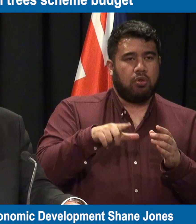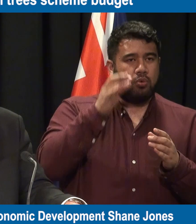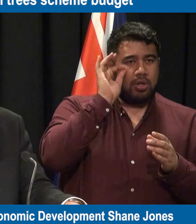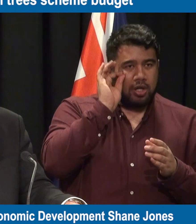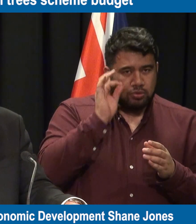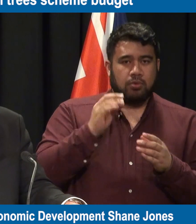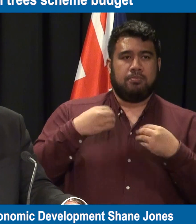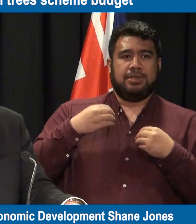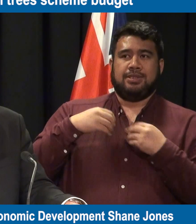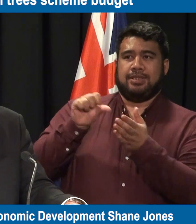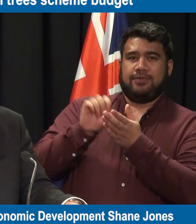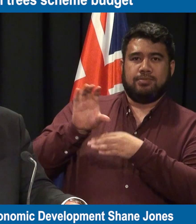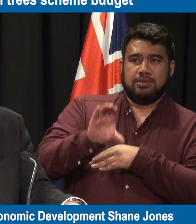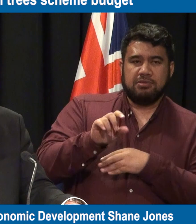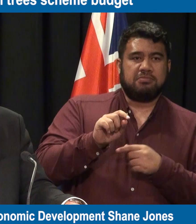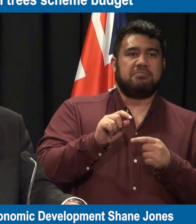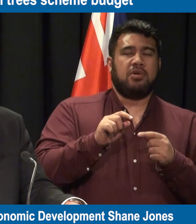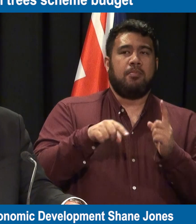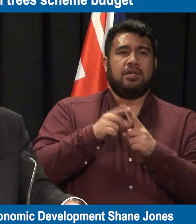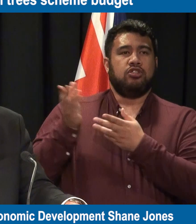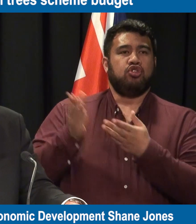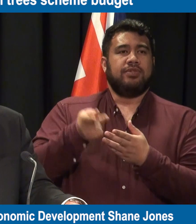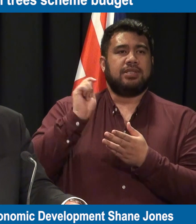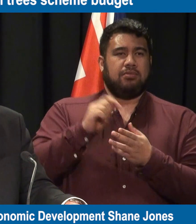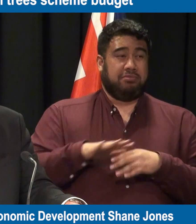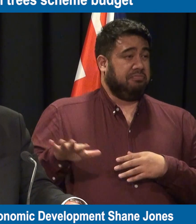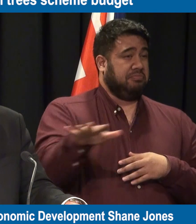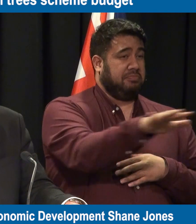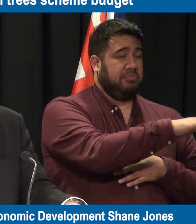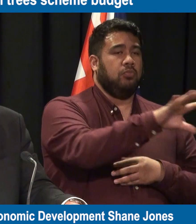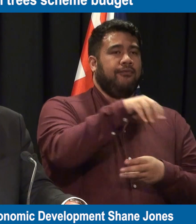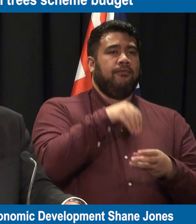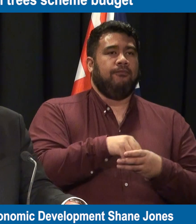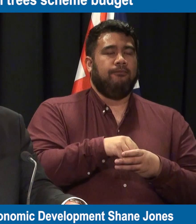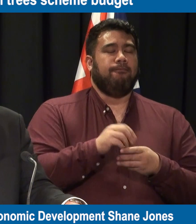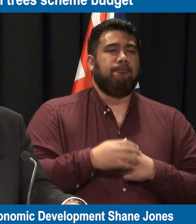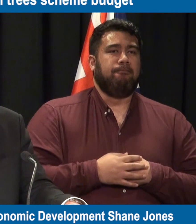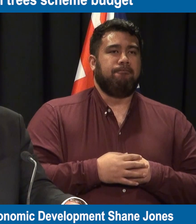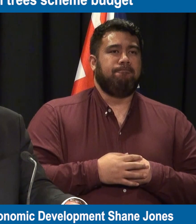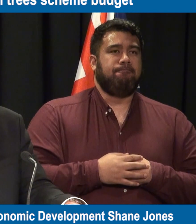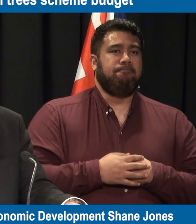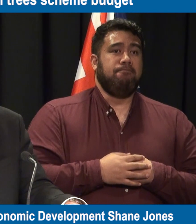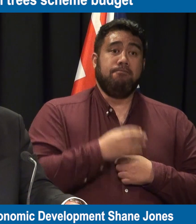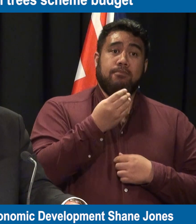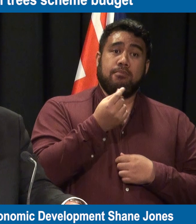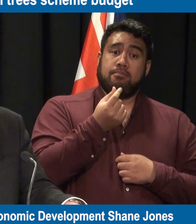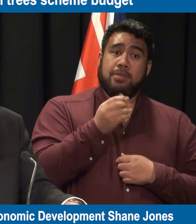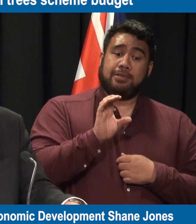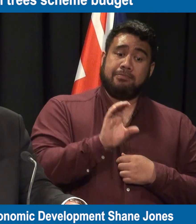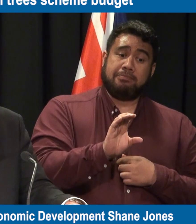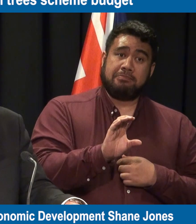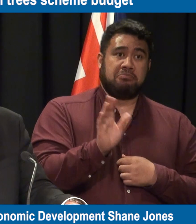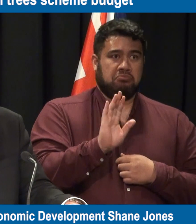commercial investors, and a host of service clubs. And it's not an insignificant amount of money, the thick end